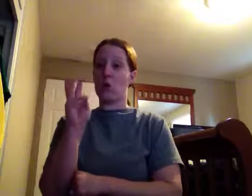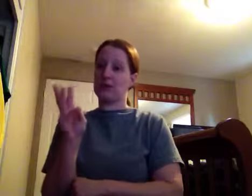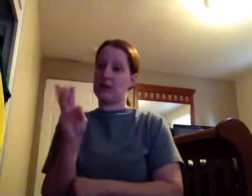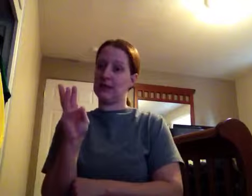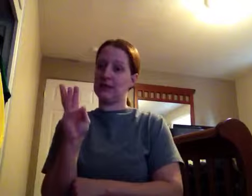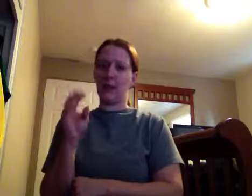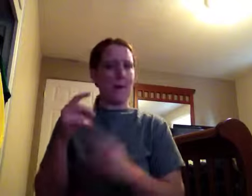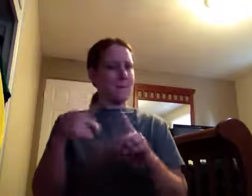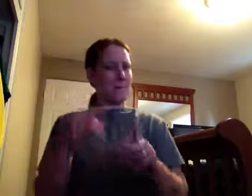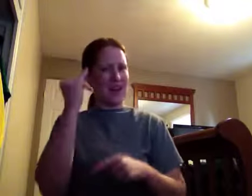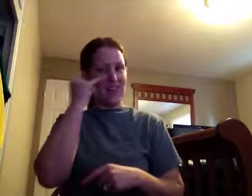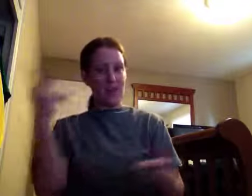have